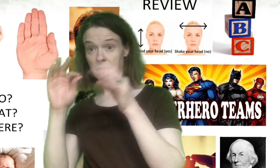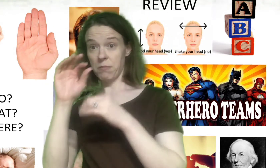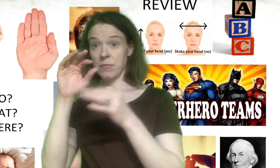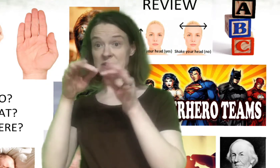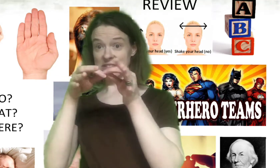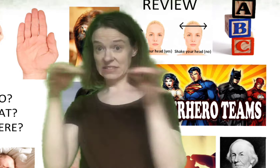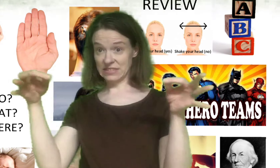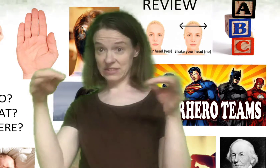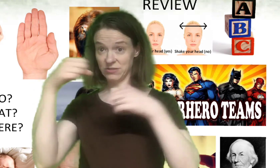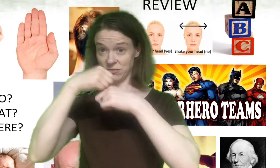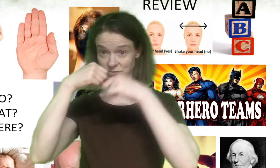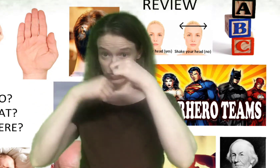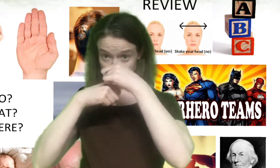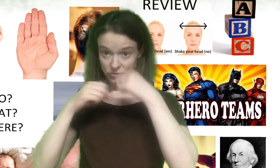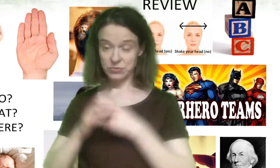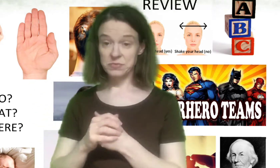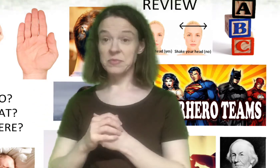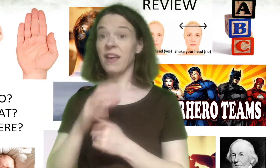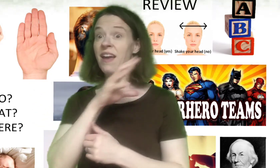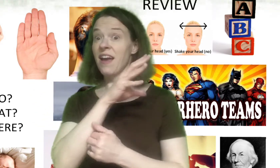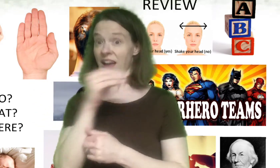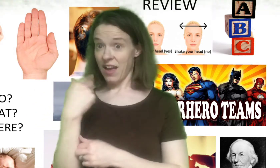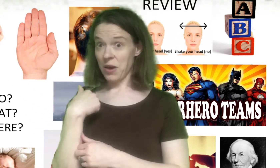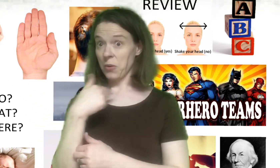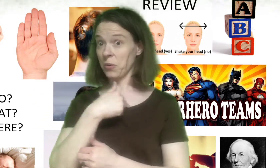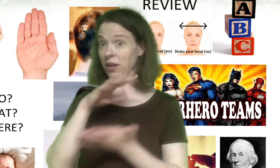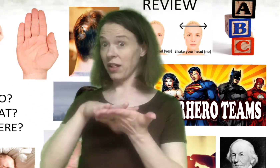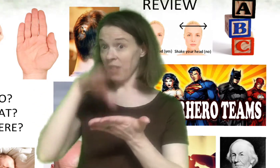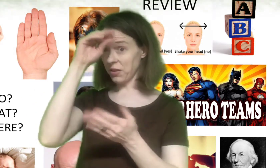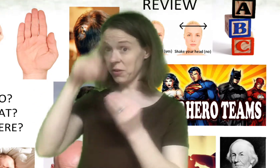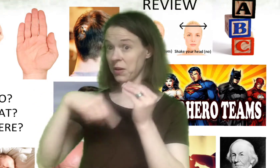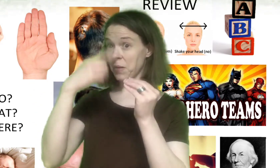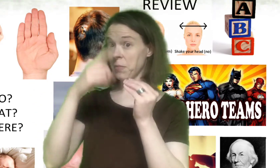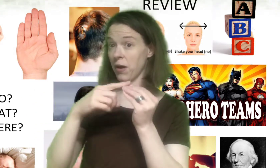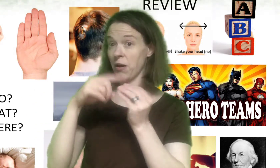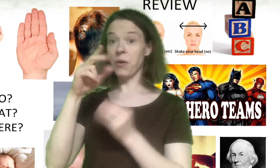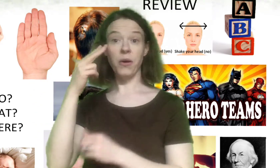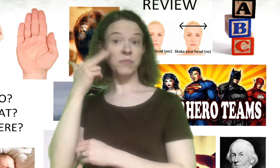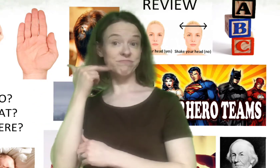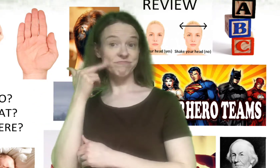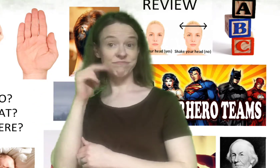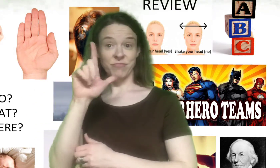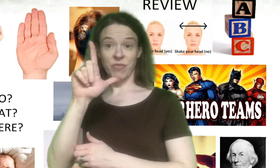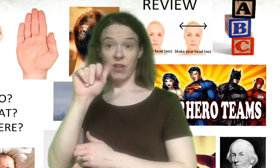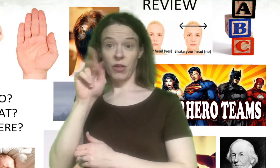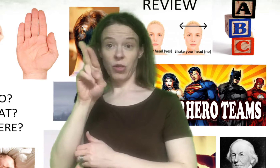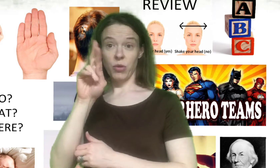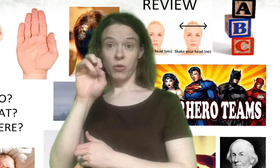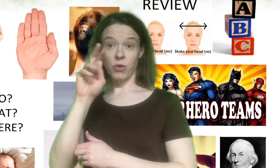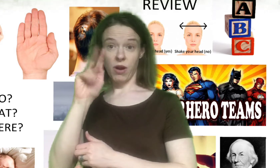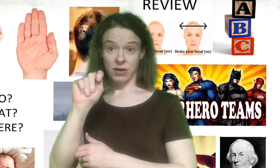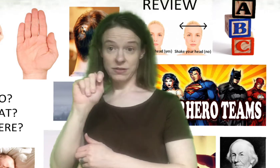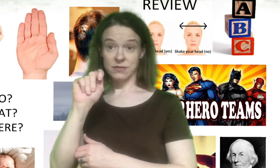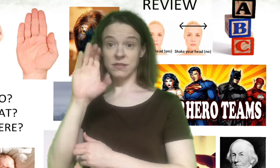comment sentence structure, and we learned about Laurent Claire.